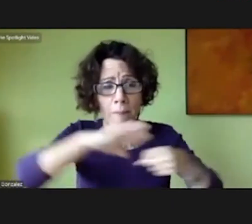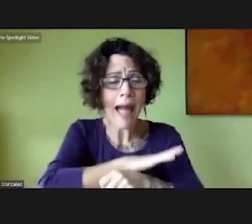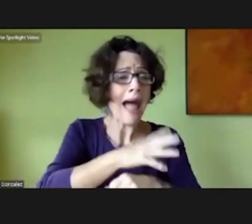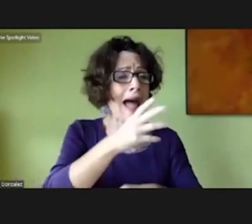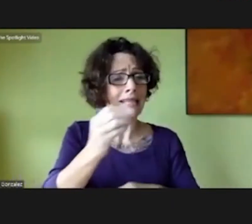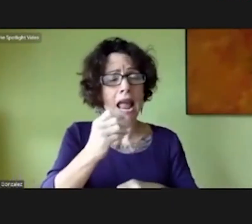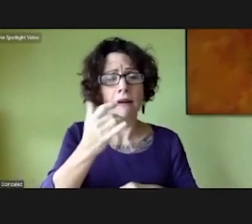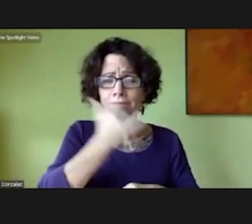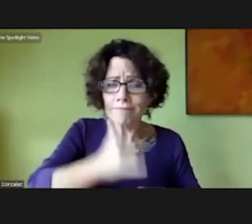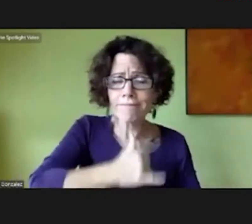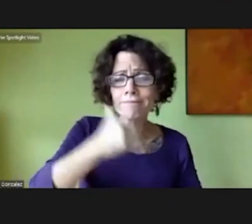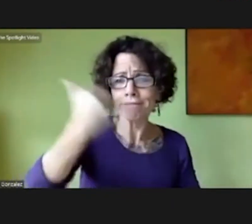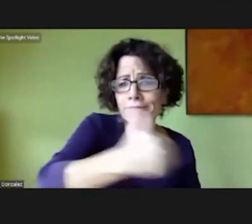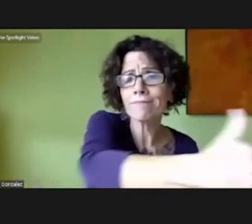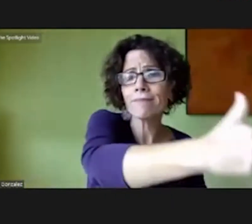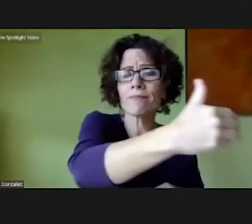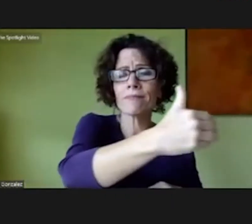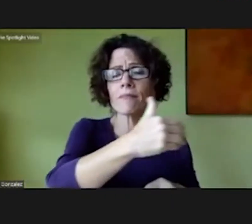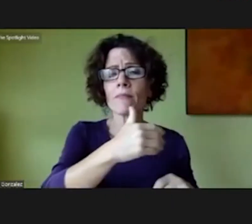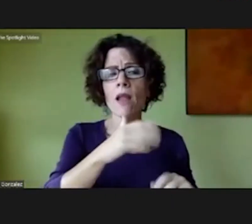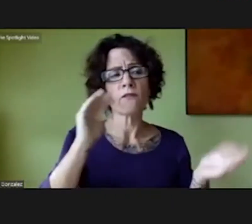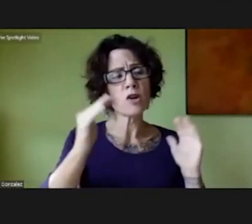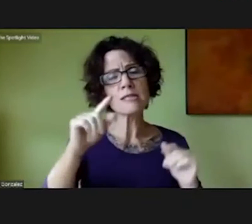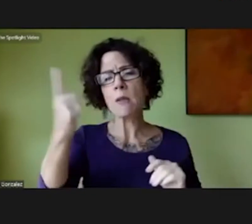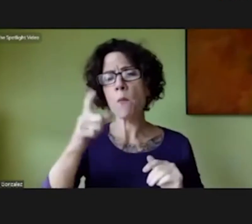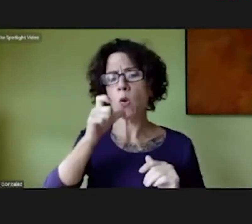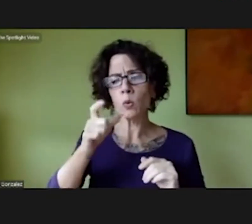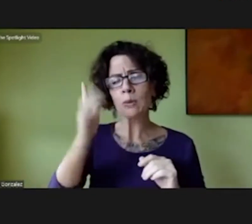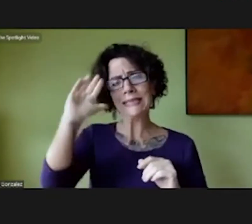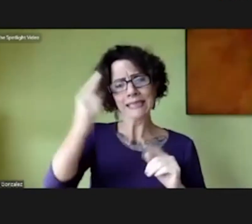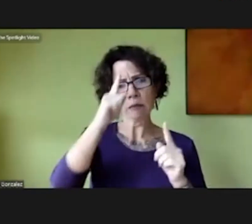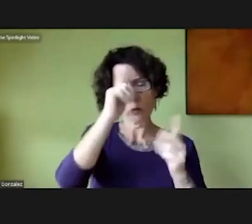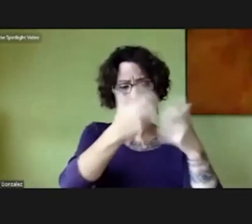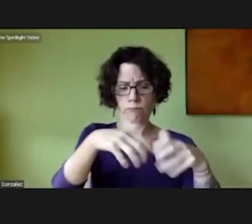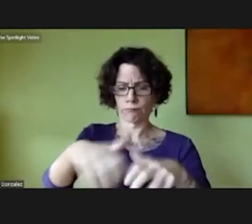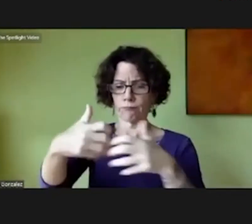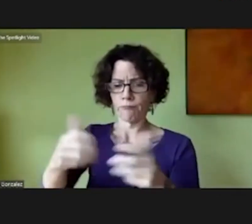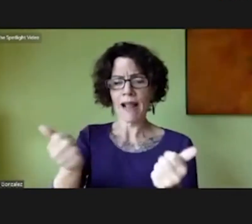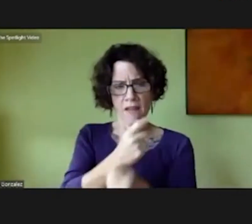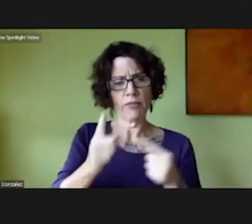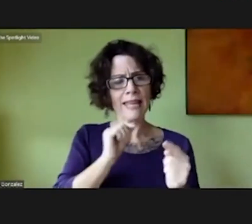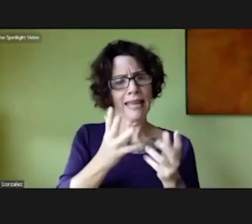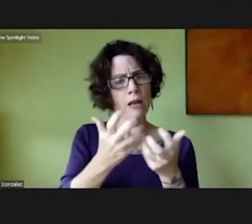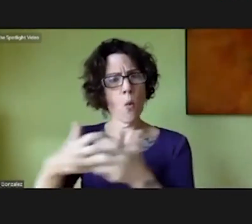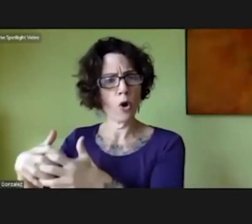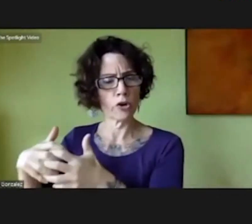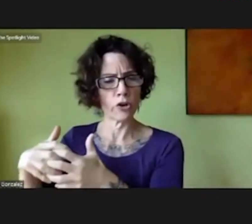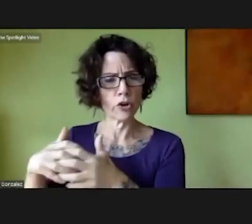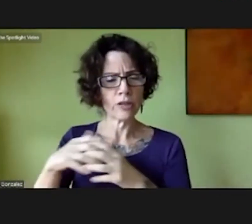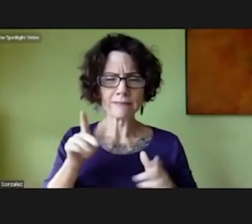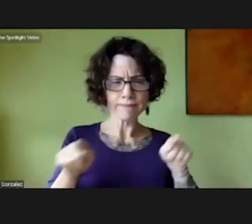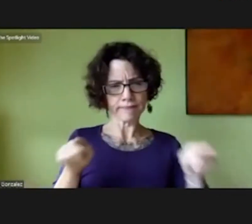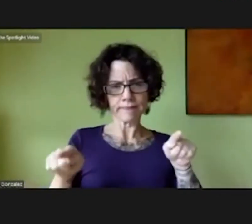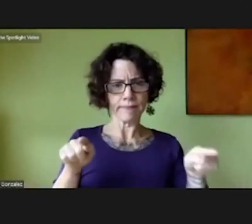their schedule is impacted, they often make mistakes, compared to somebody who is organized and arranges